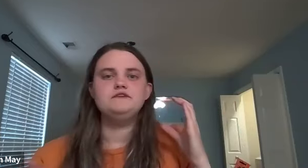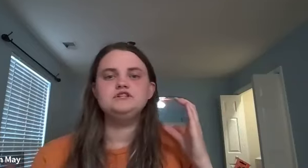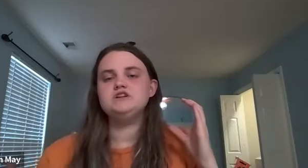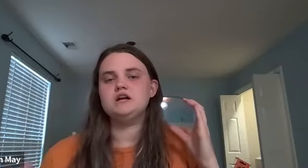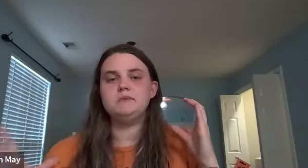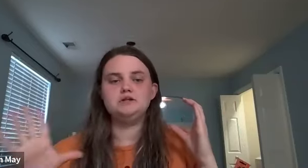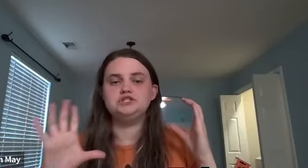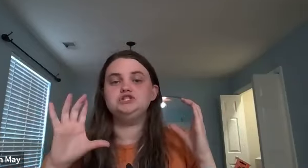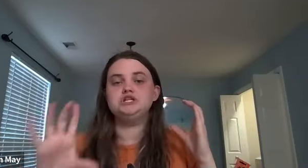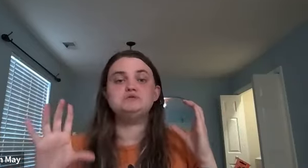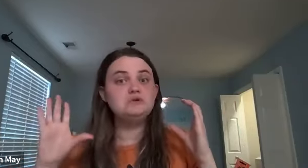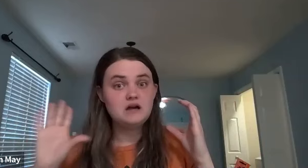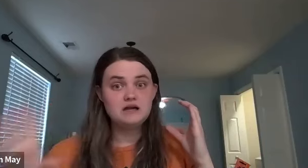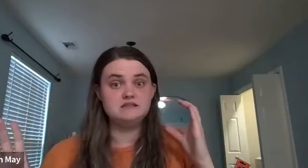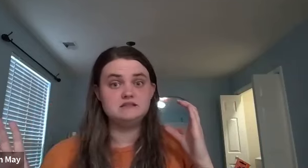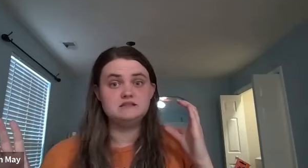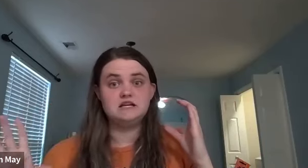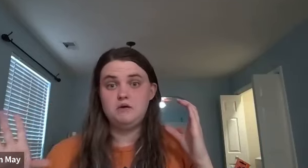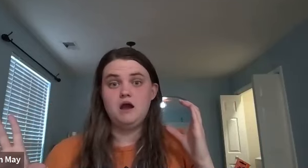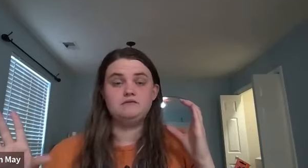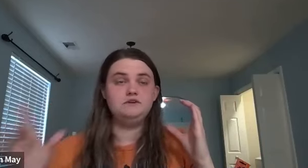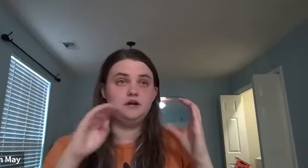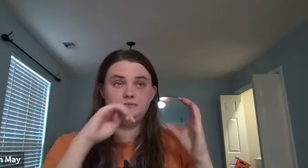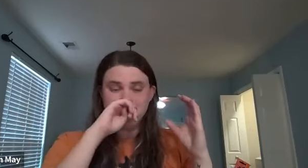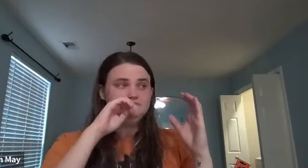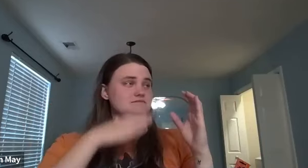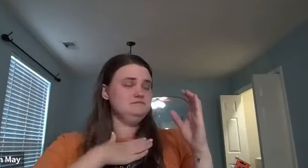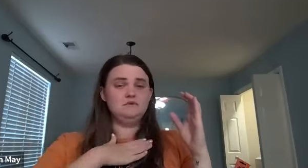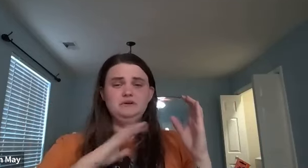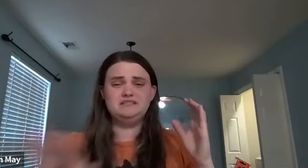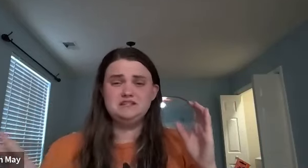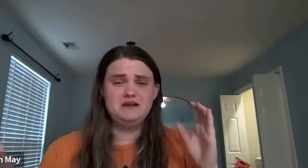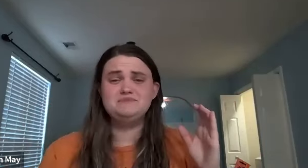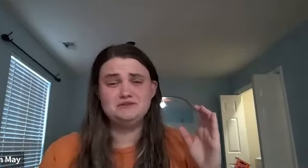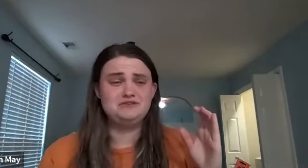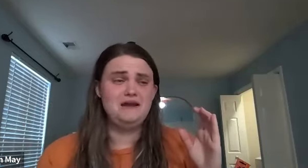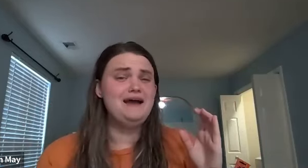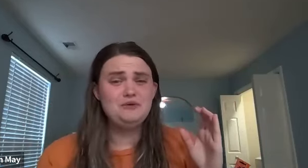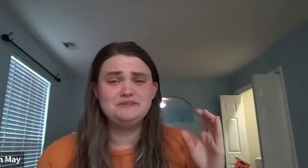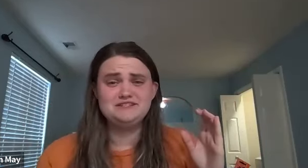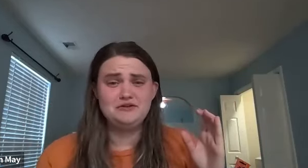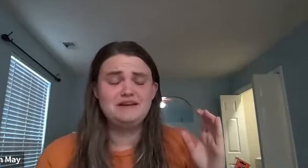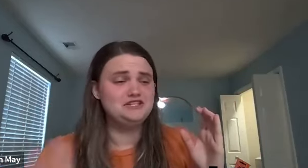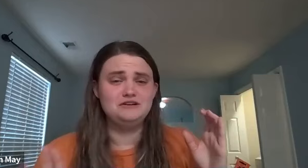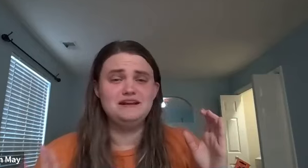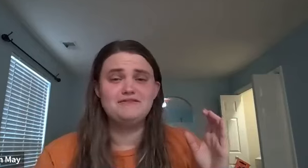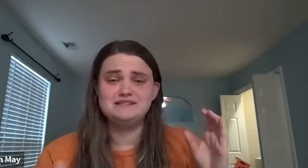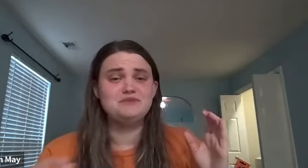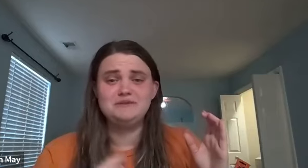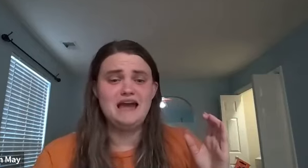just talking about just general cousins that you have, oh, excuse me, I'm so sorry. I opened a soda and I shouldn't have, because I'm going to be having